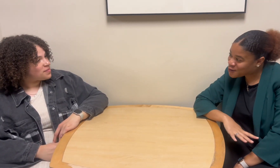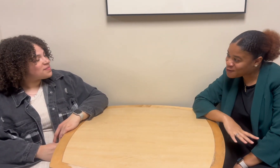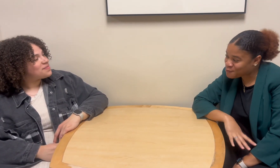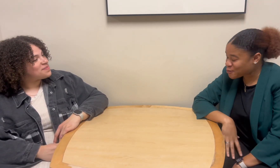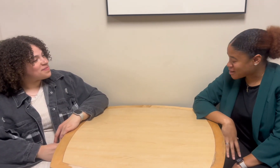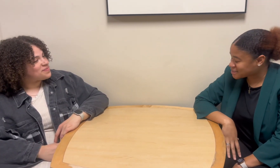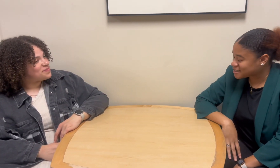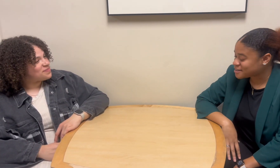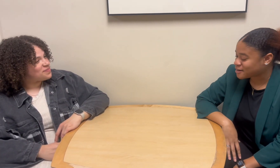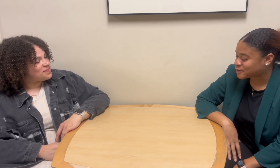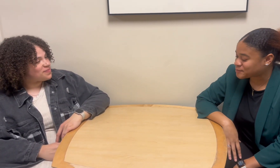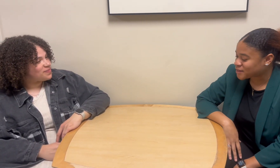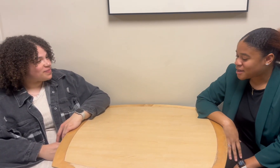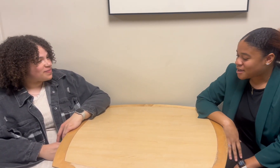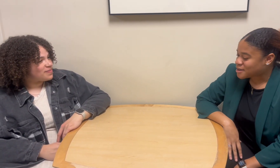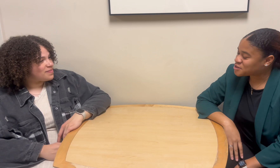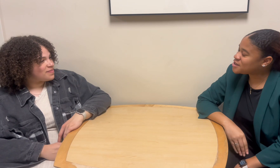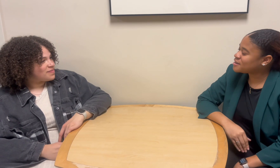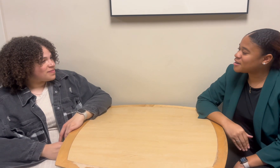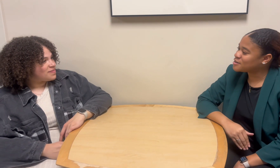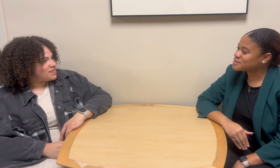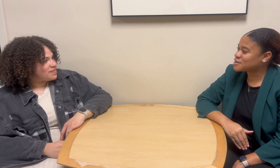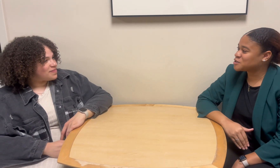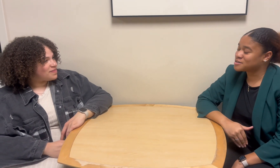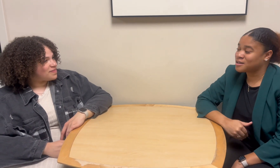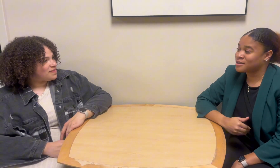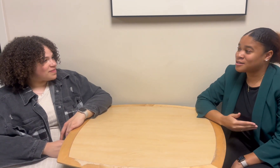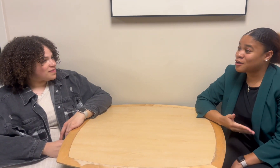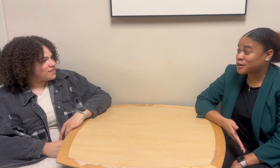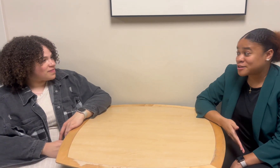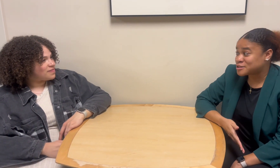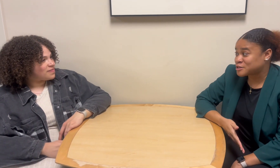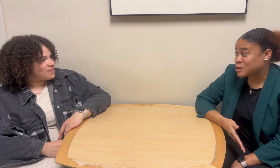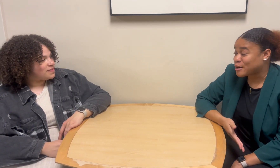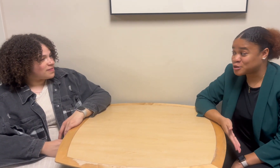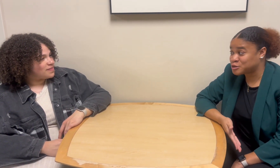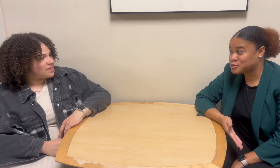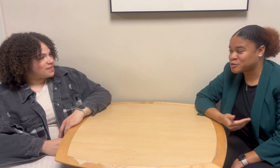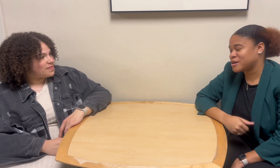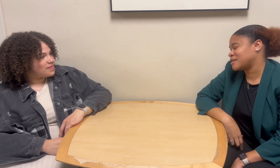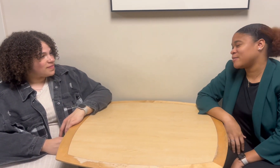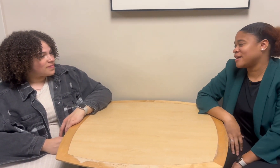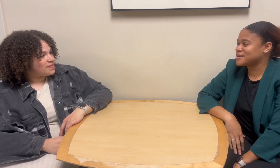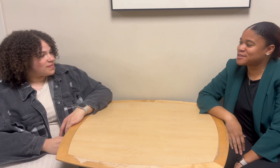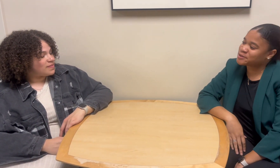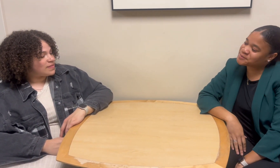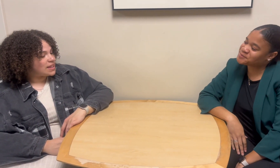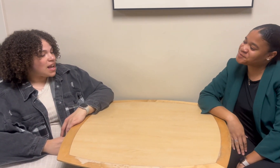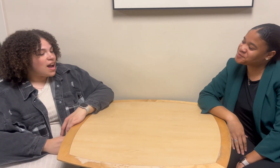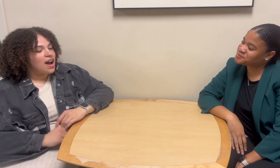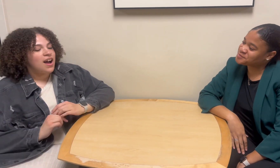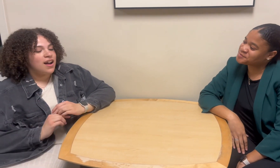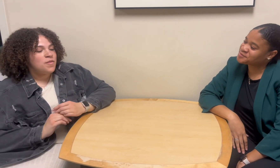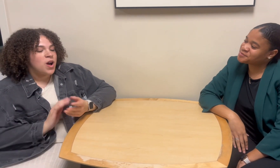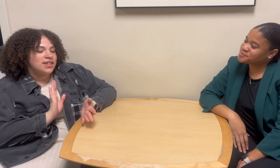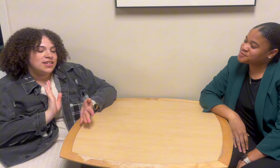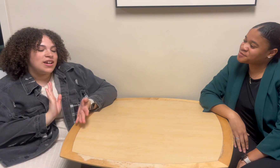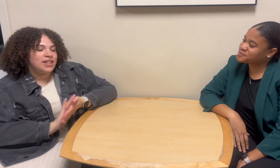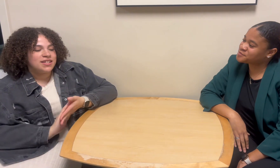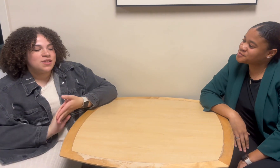one more question. Is there anything else that you like to let the audience know about you or anything about ASL? Honestly, I would like to